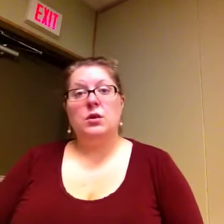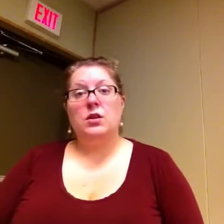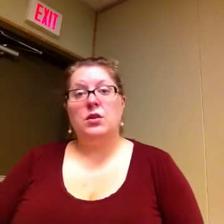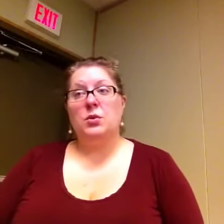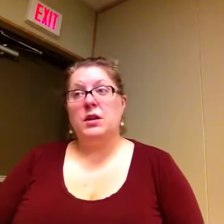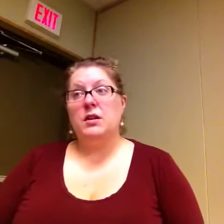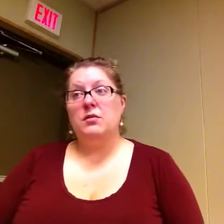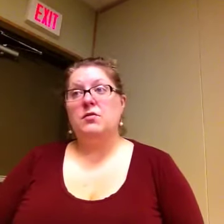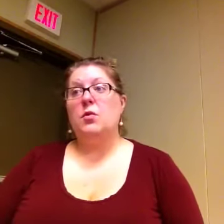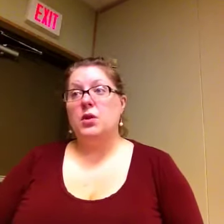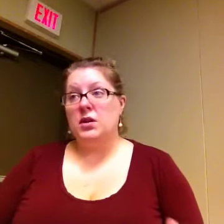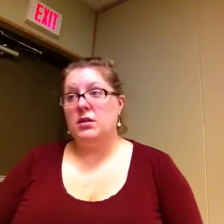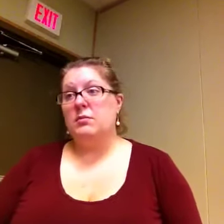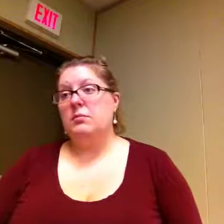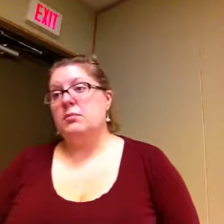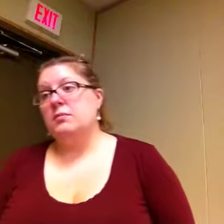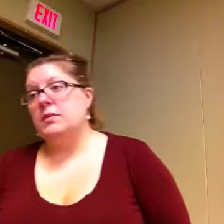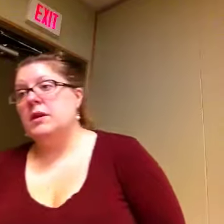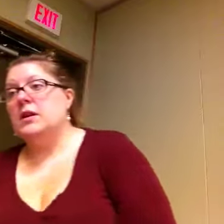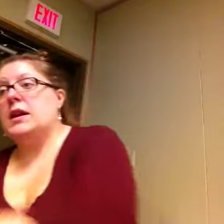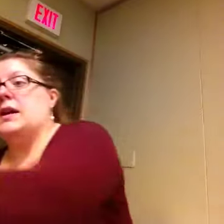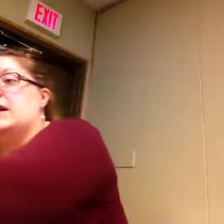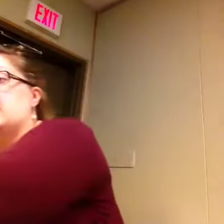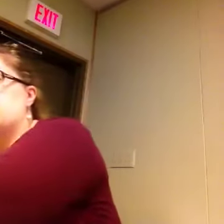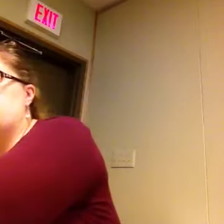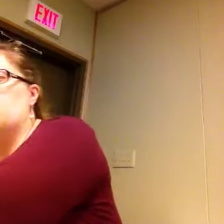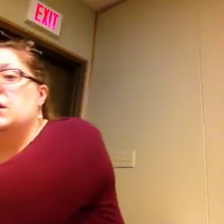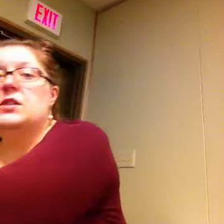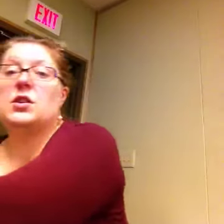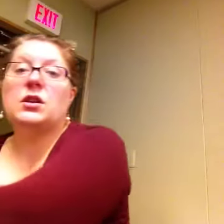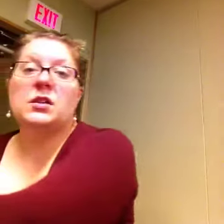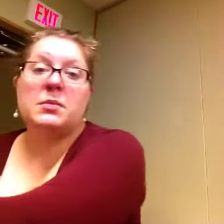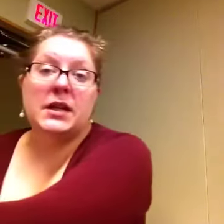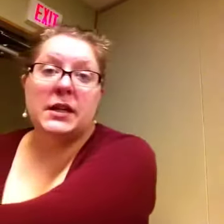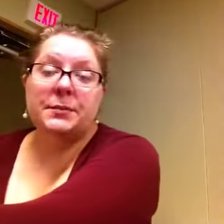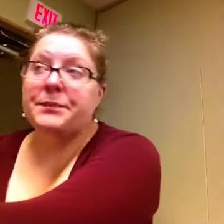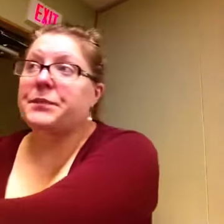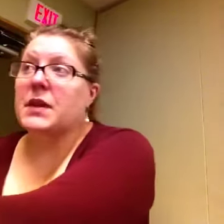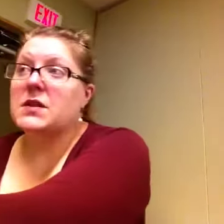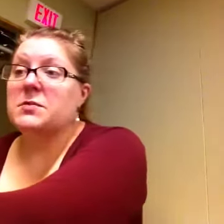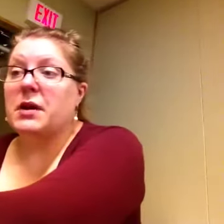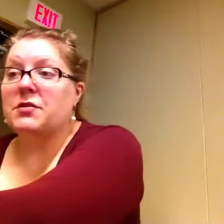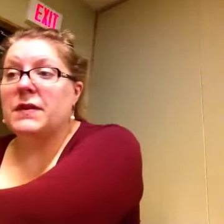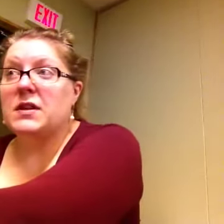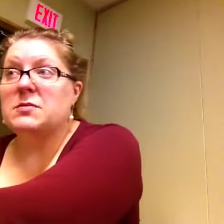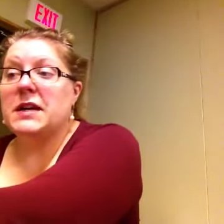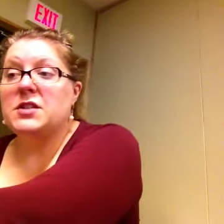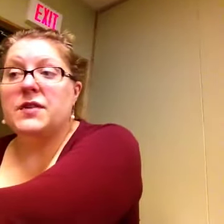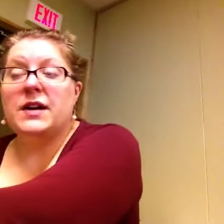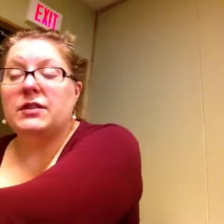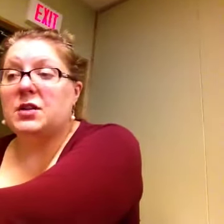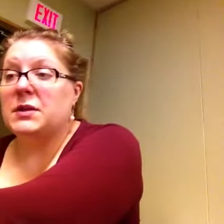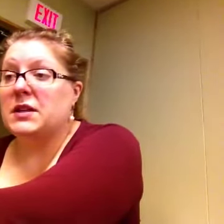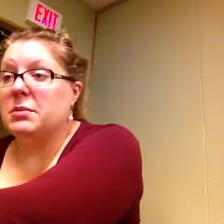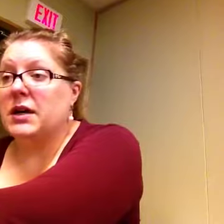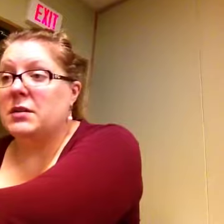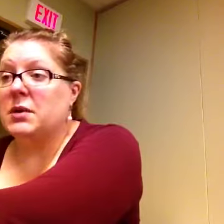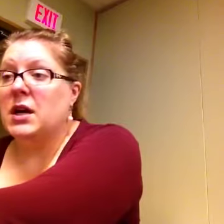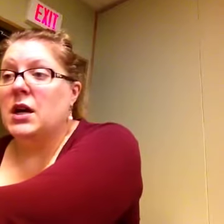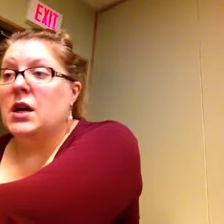2, 3, 4. Okay, now let's go to letter B, and this is page 5, letter B at the bottom.